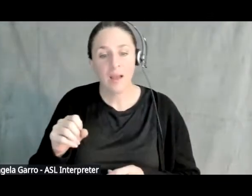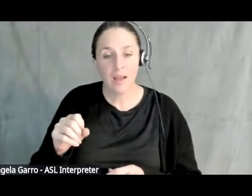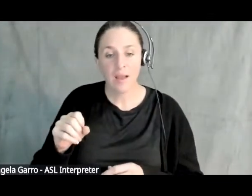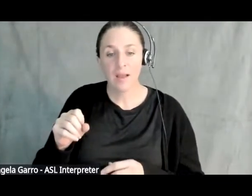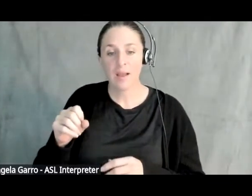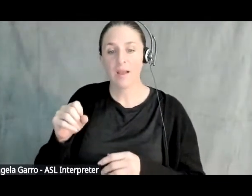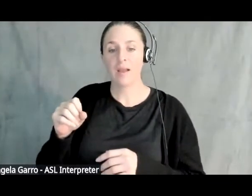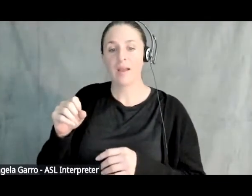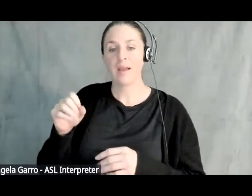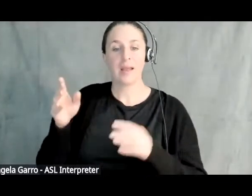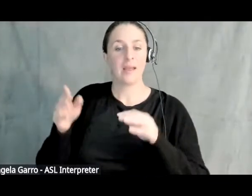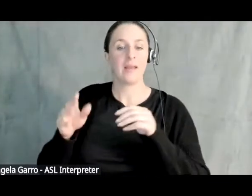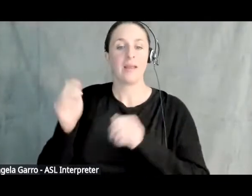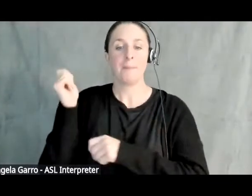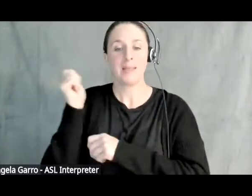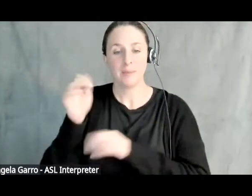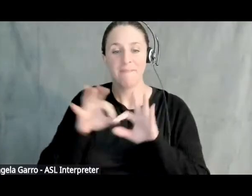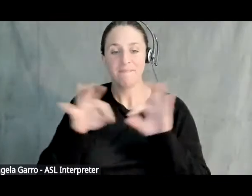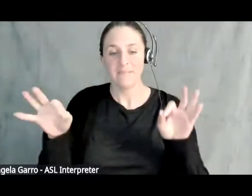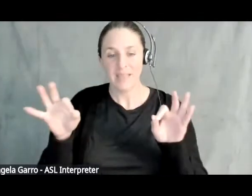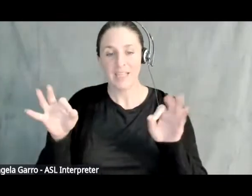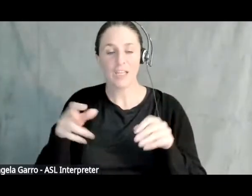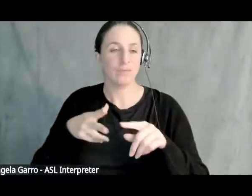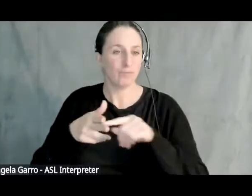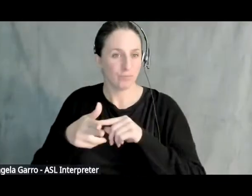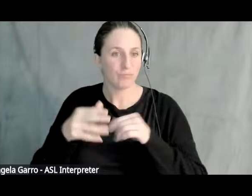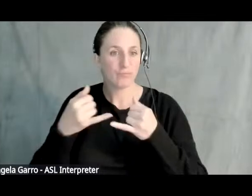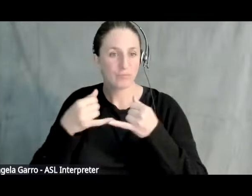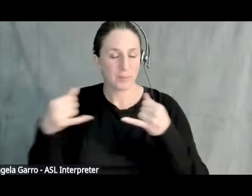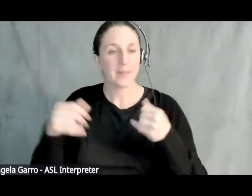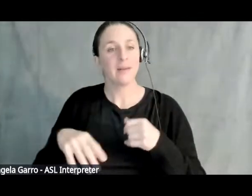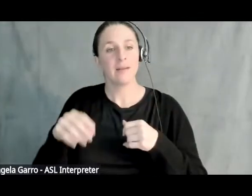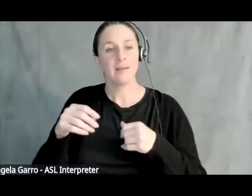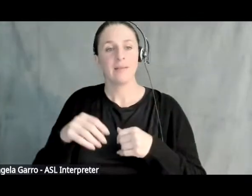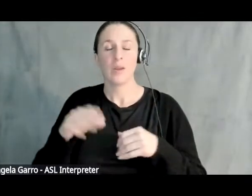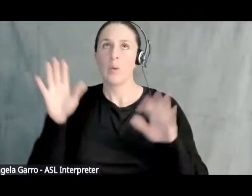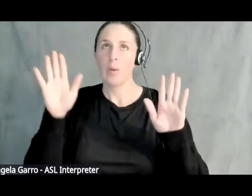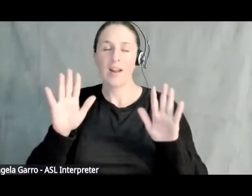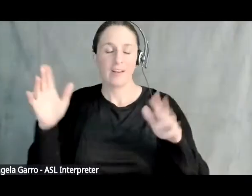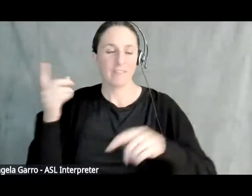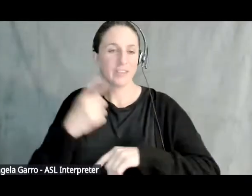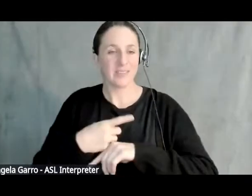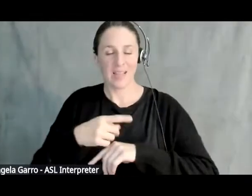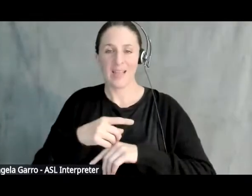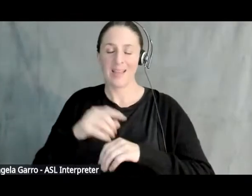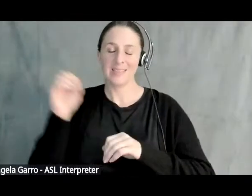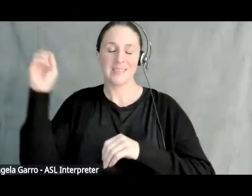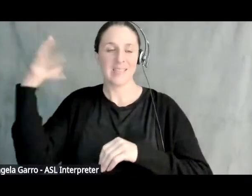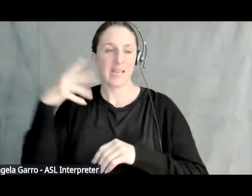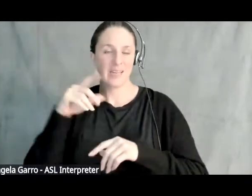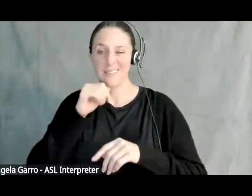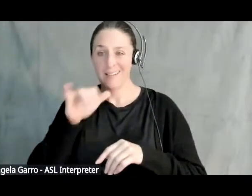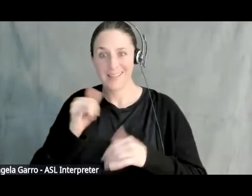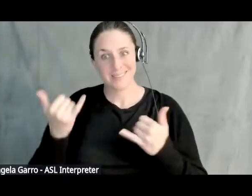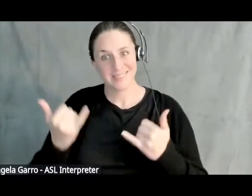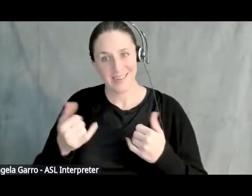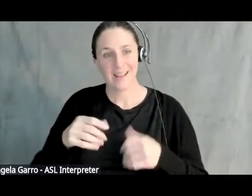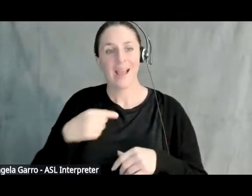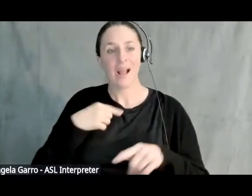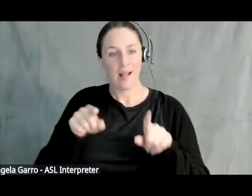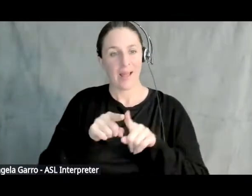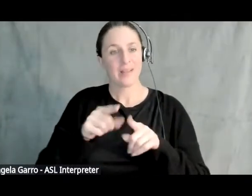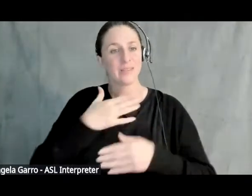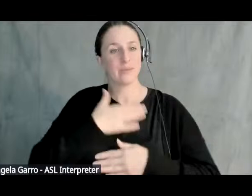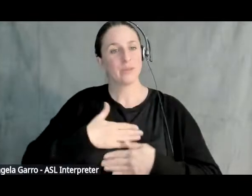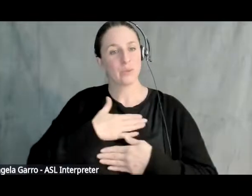wonderful day with sunny weather, unlike today. I also have been